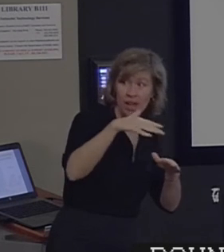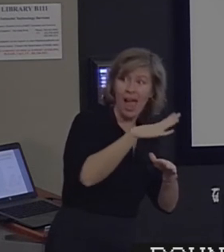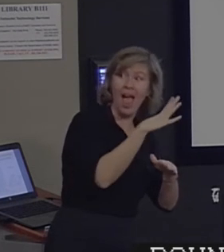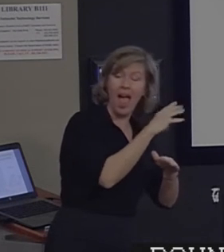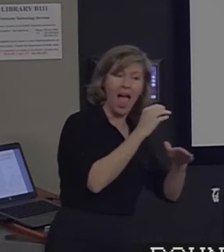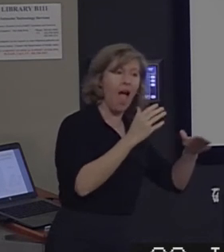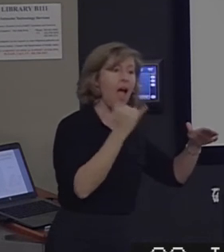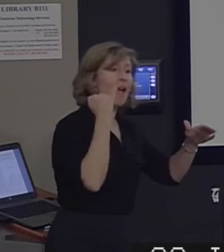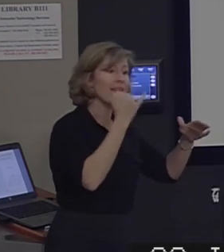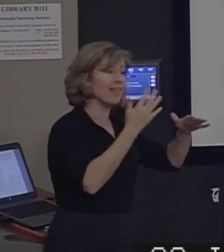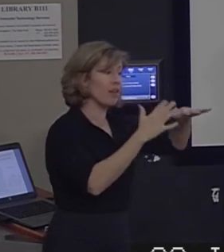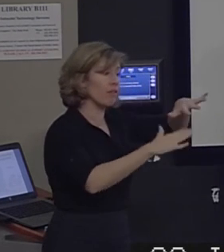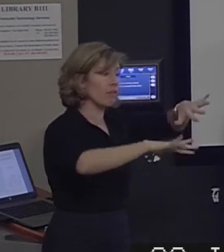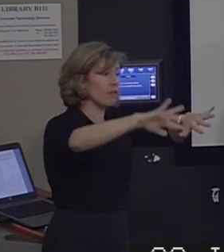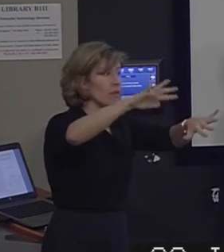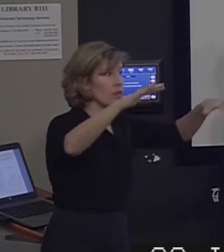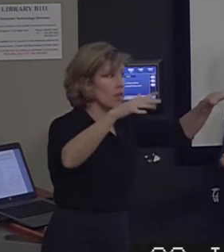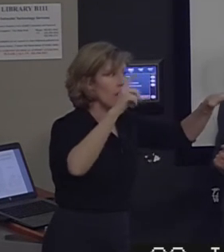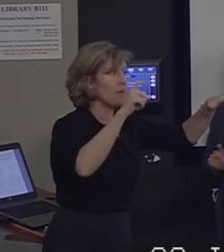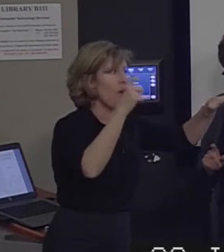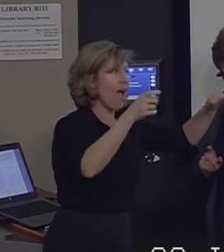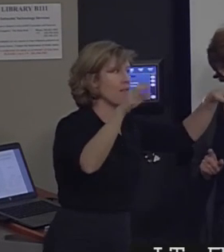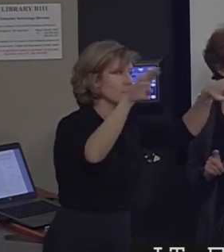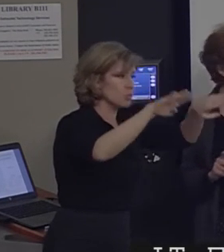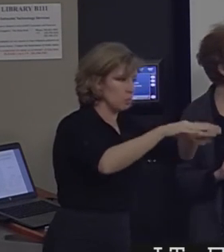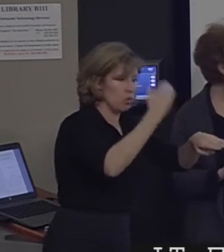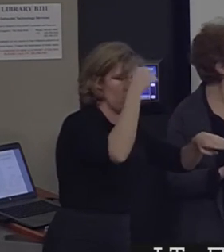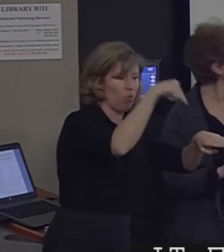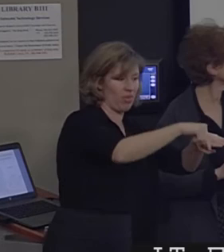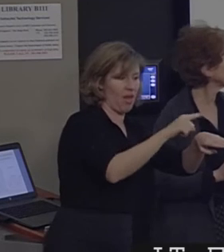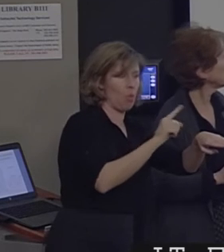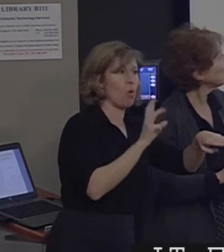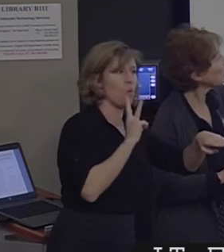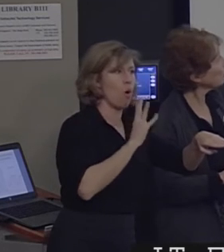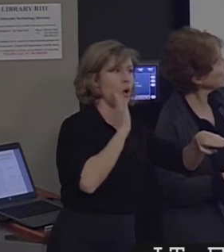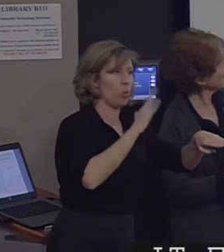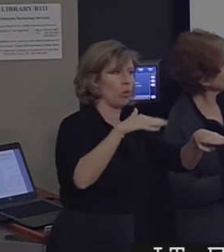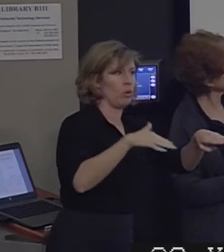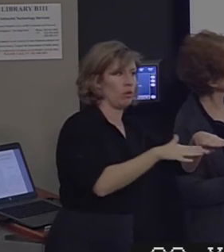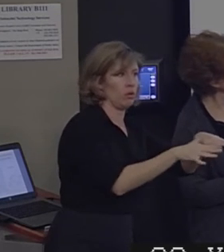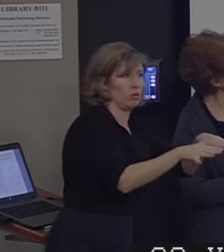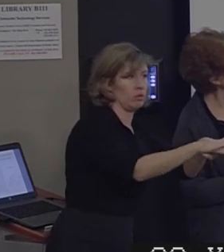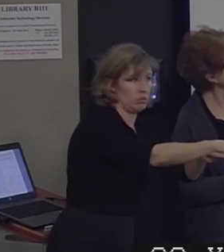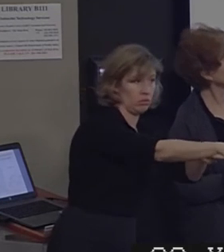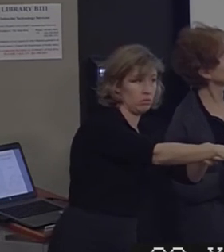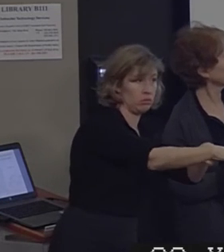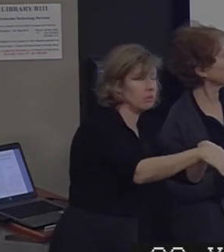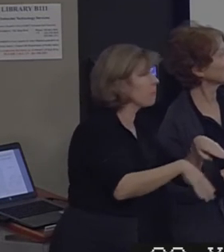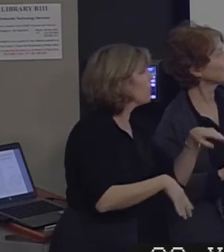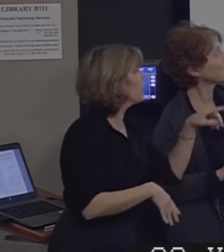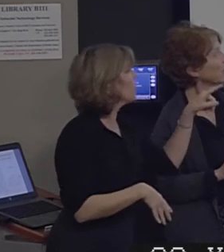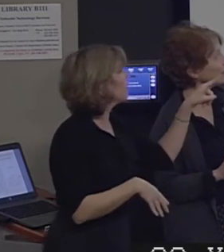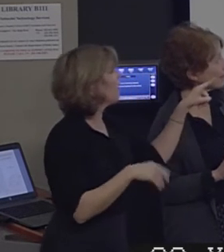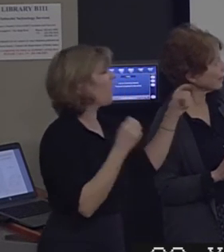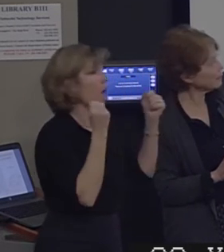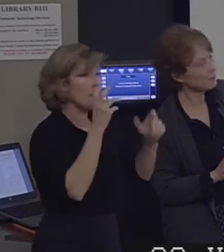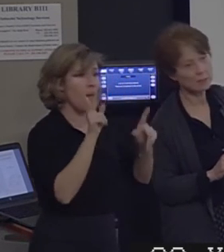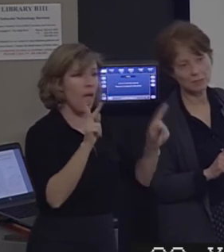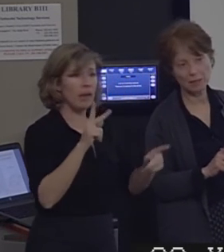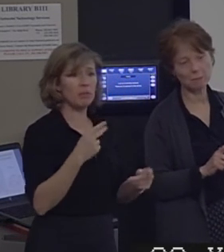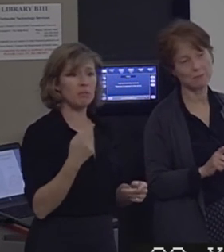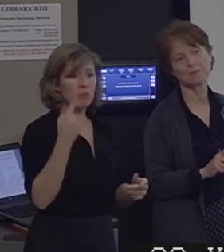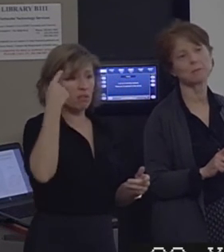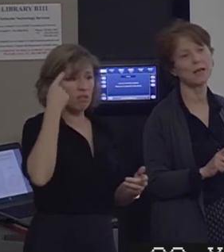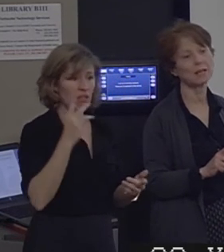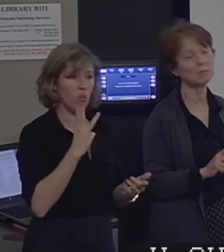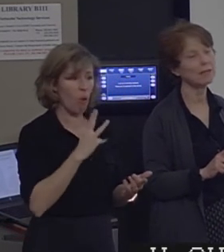contour lines. So you have to look for the V shapes and follow the contour lines. But quite a lot of people draw a straight line from the